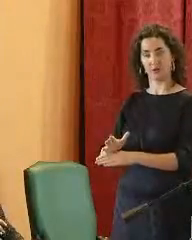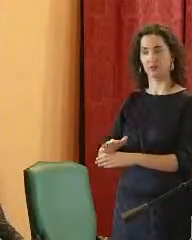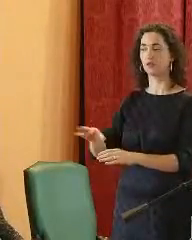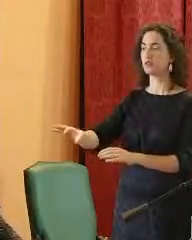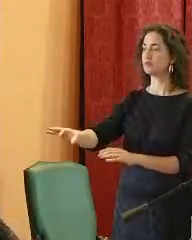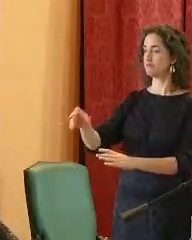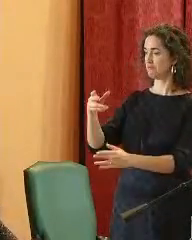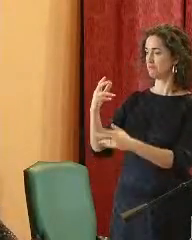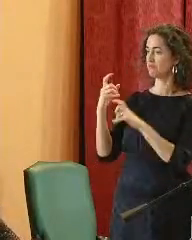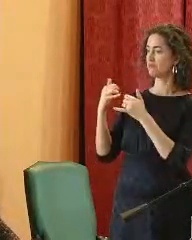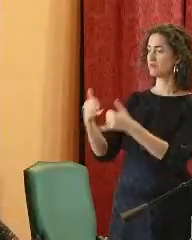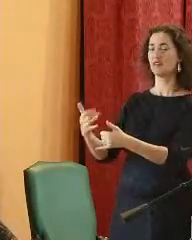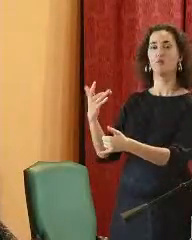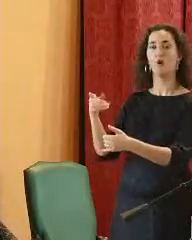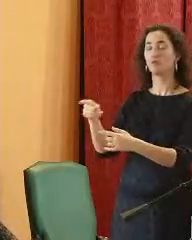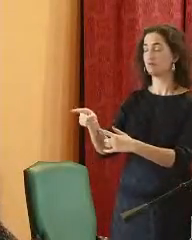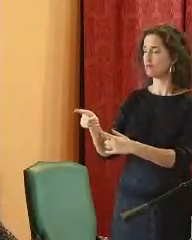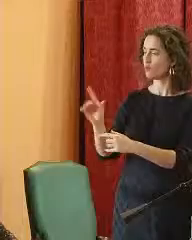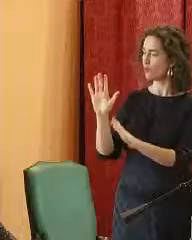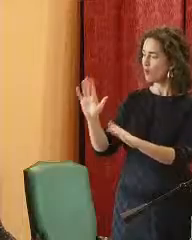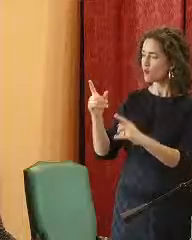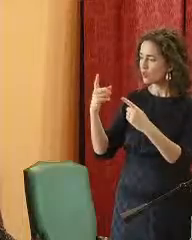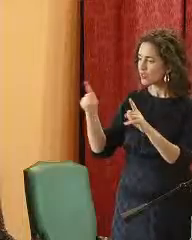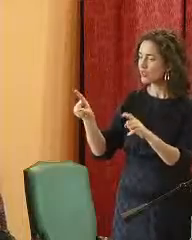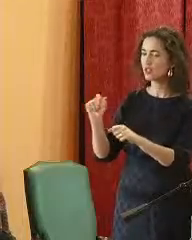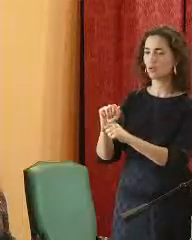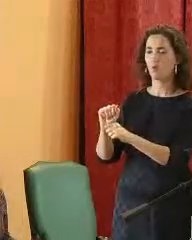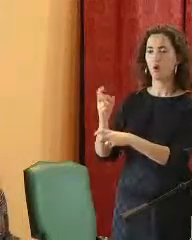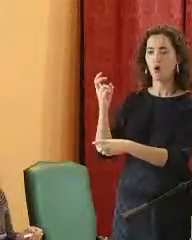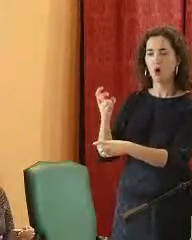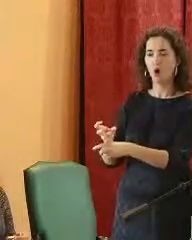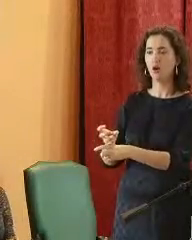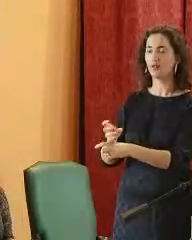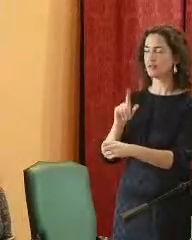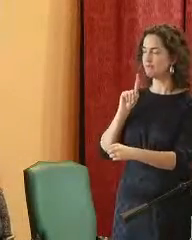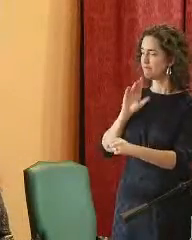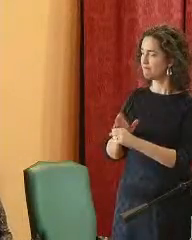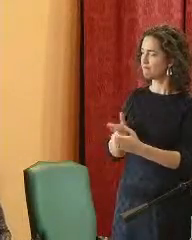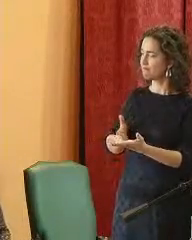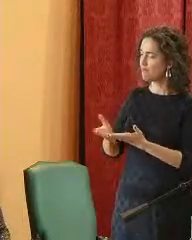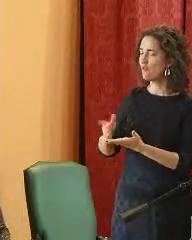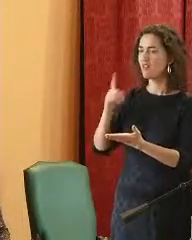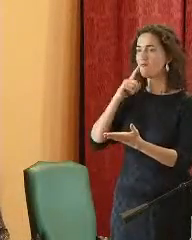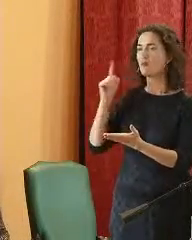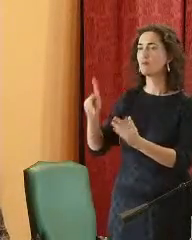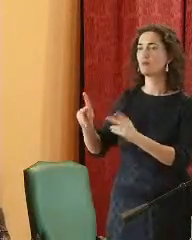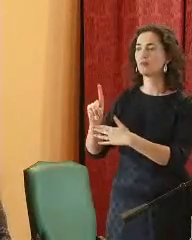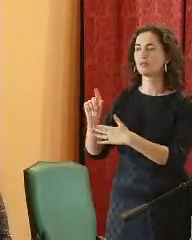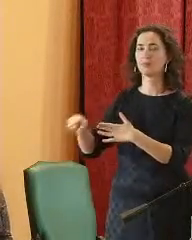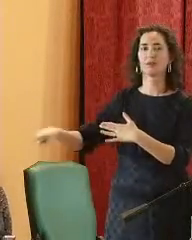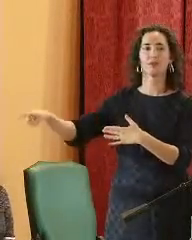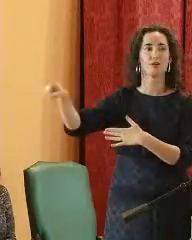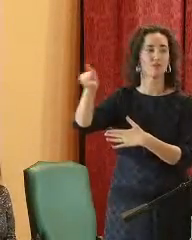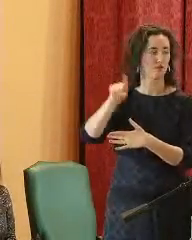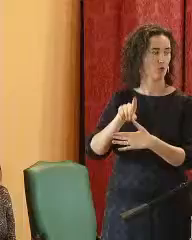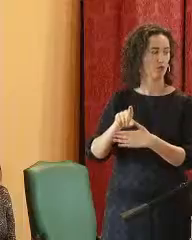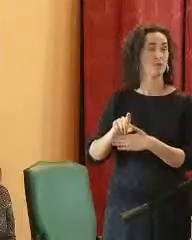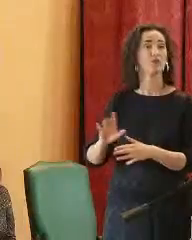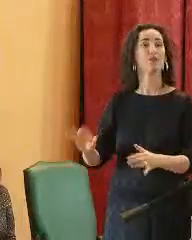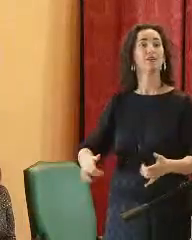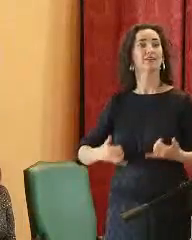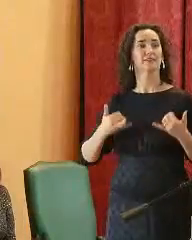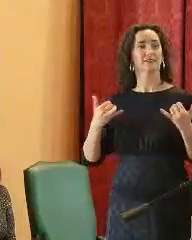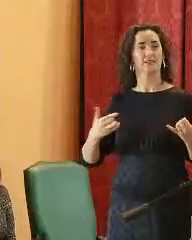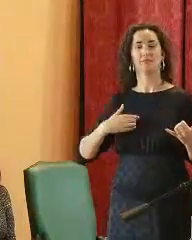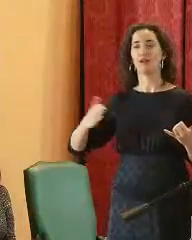of outstanding achievement and hard work and dedication service for people with disabilities. Now, I would like